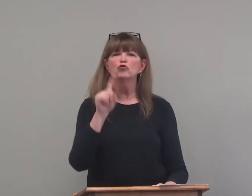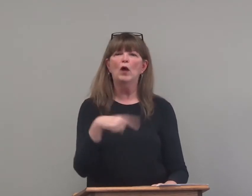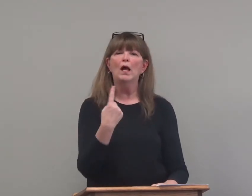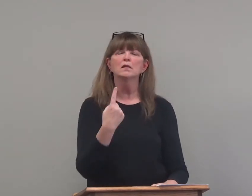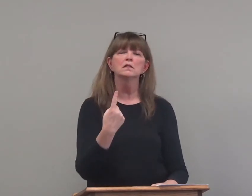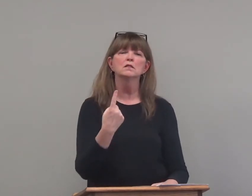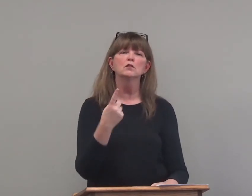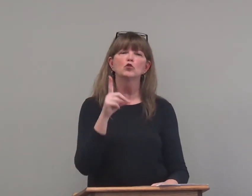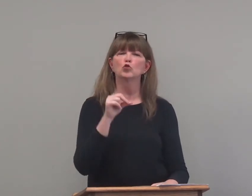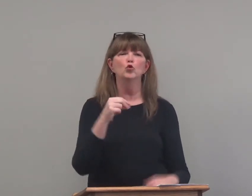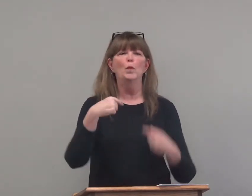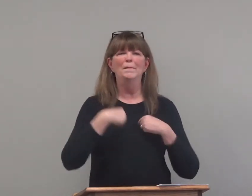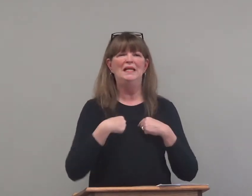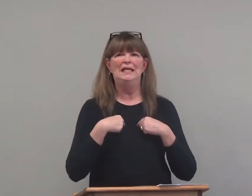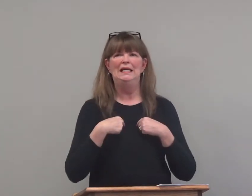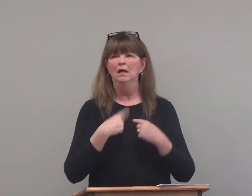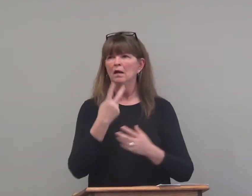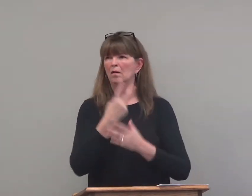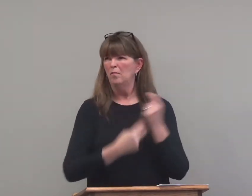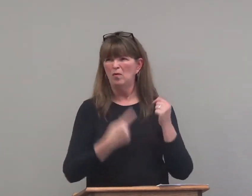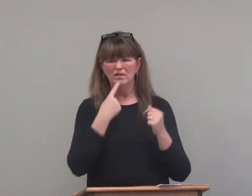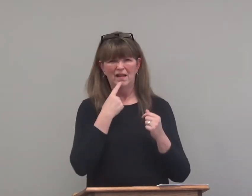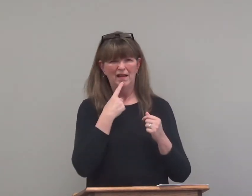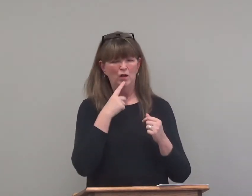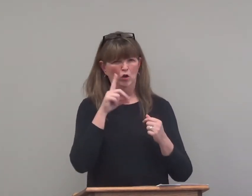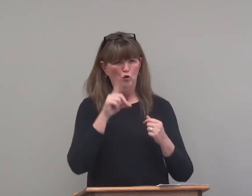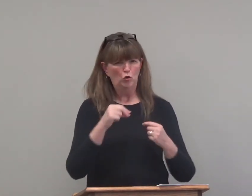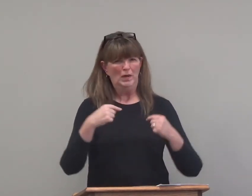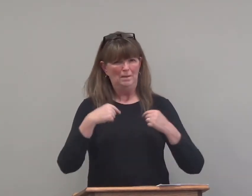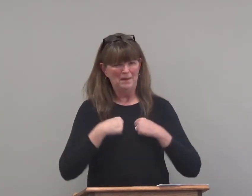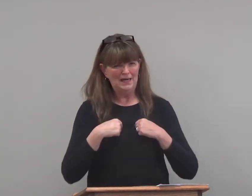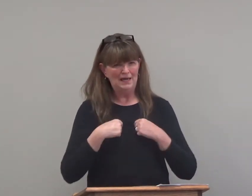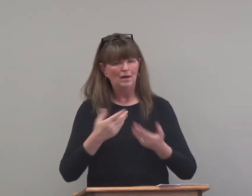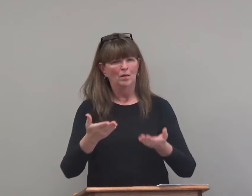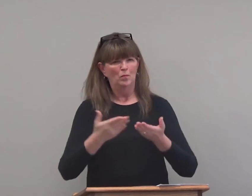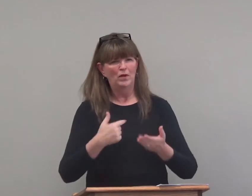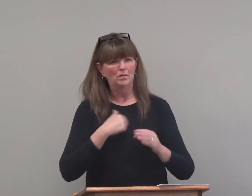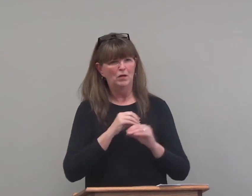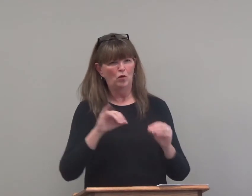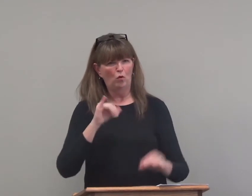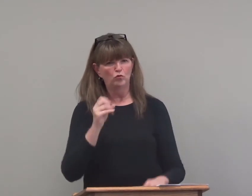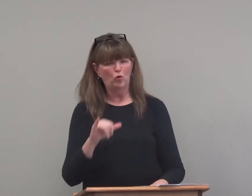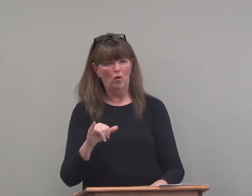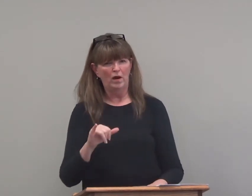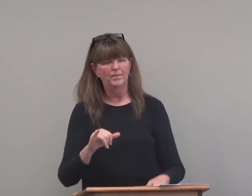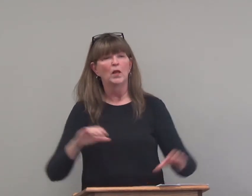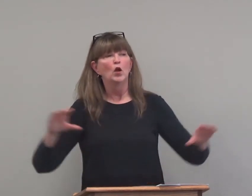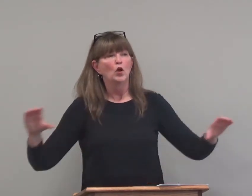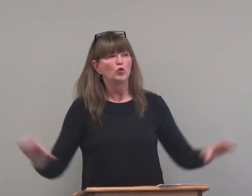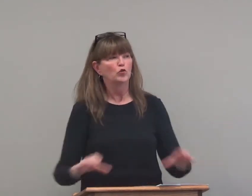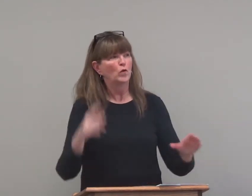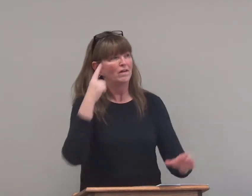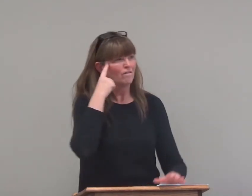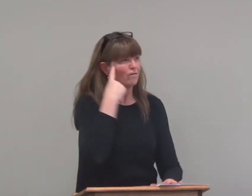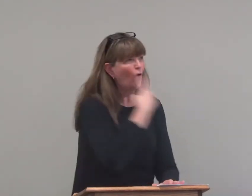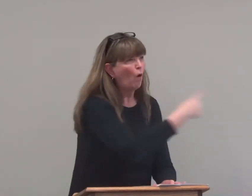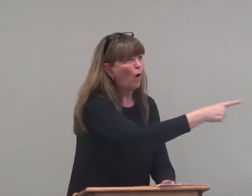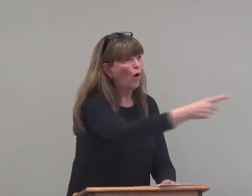exhausted. I think I'm just going to do me today. But they both said, if you just do you, you're going to get no